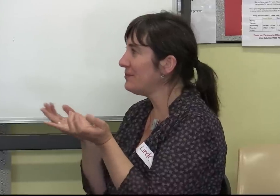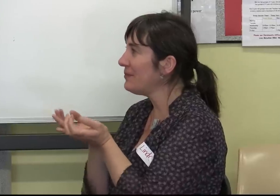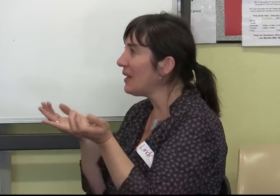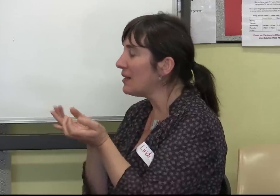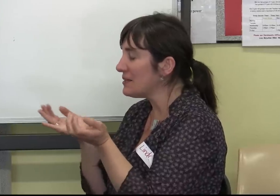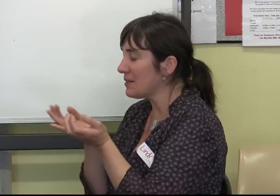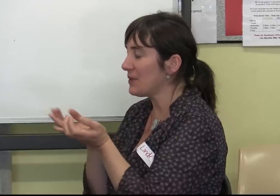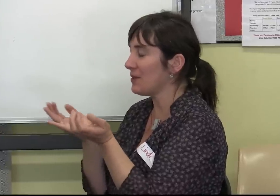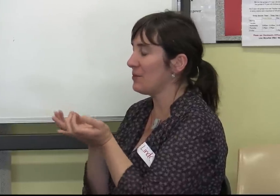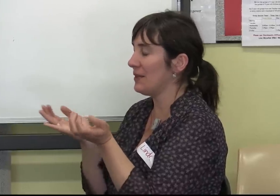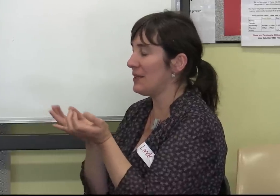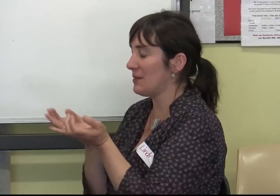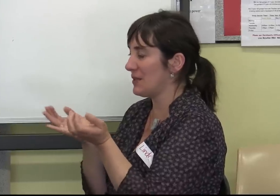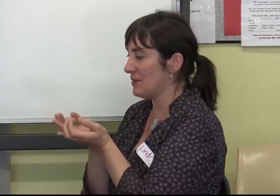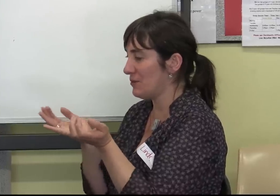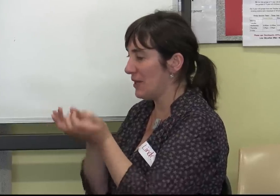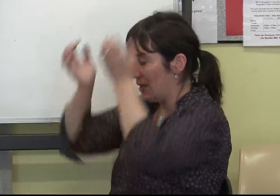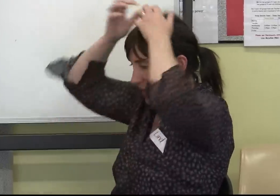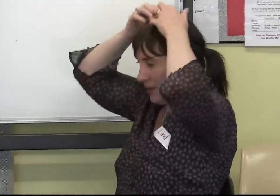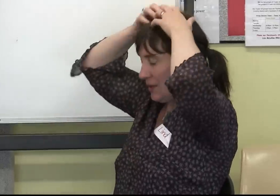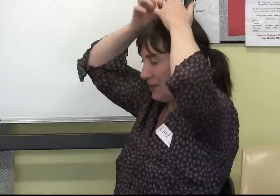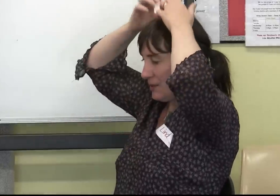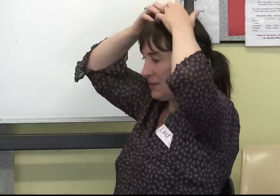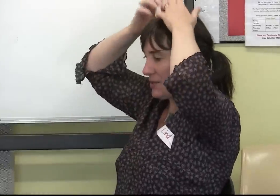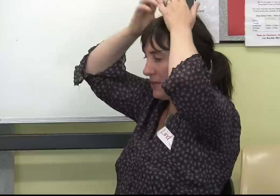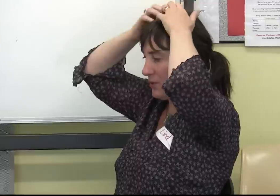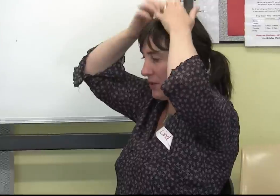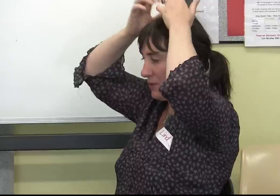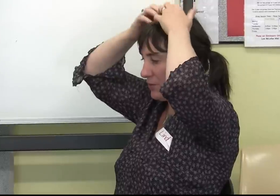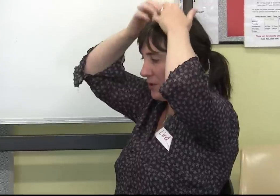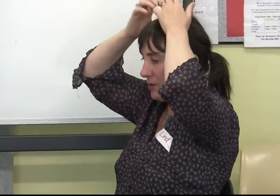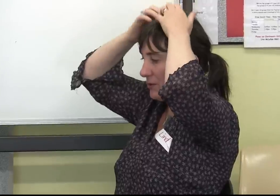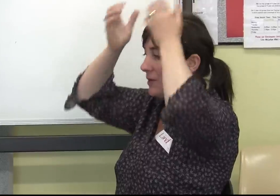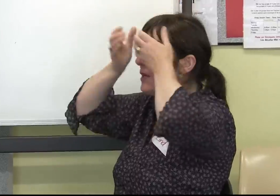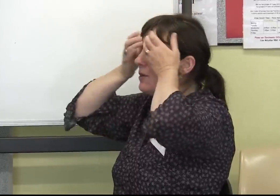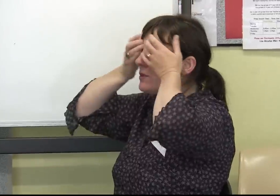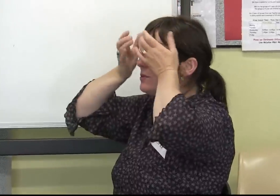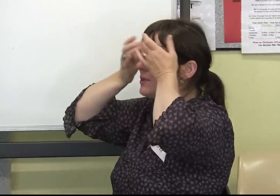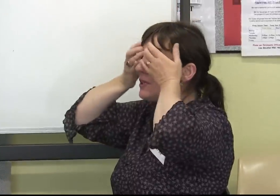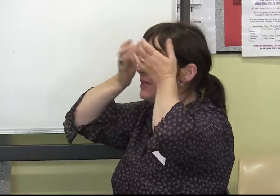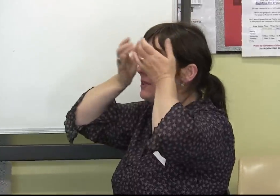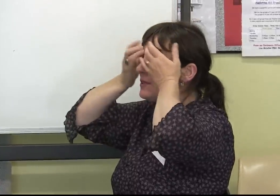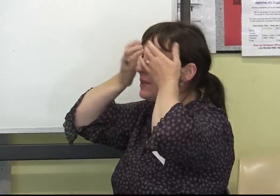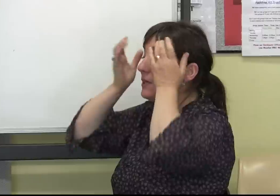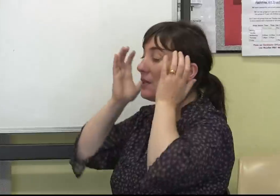accept. I deeply completely accept myself. This thing blocking the flow. This thing blocking the flow. This thing blocking the flow. Do I need to know?